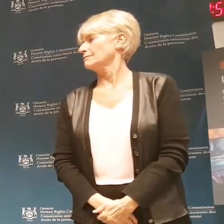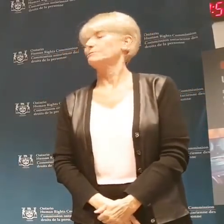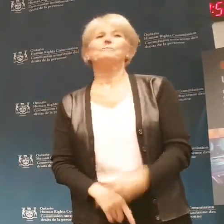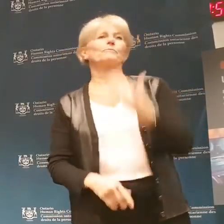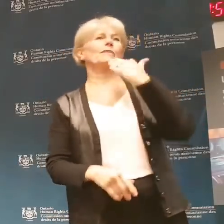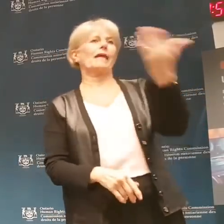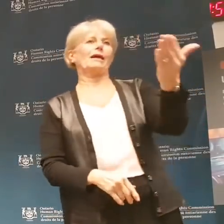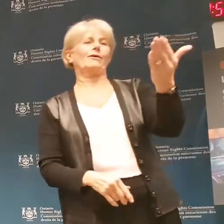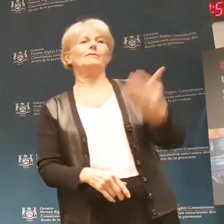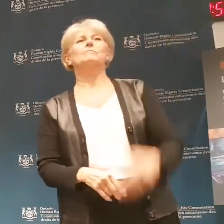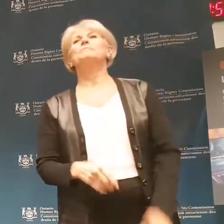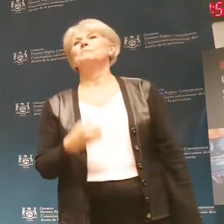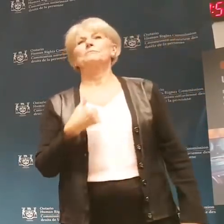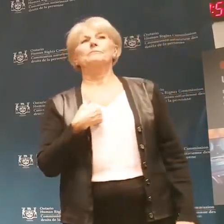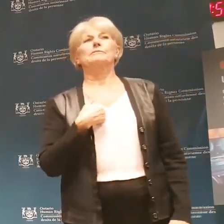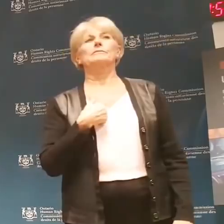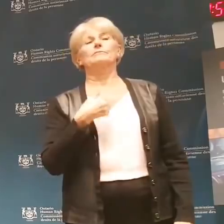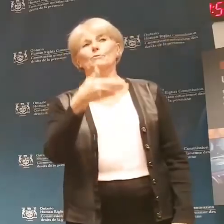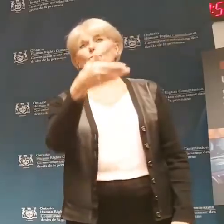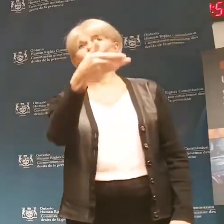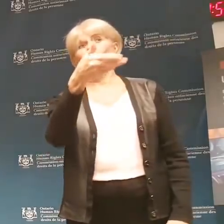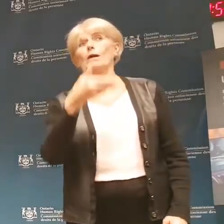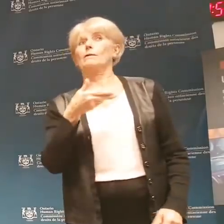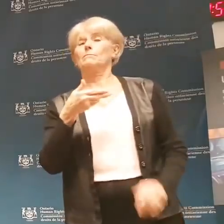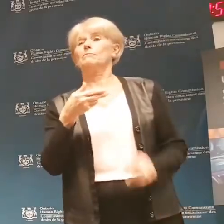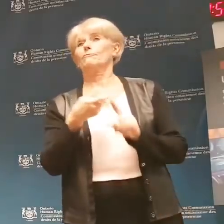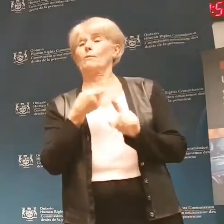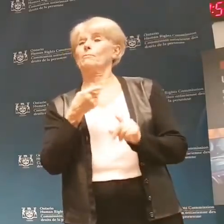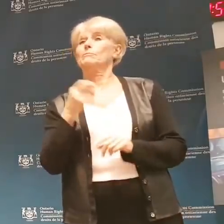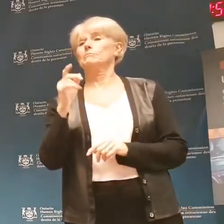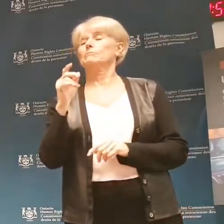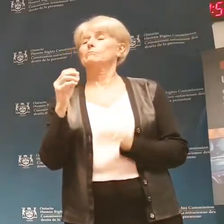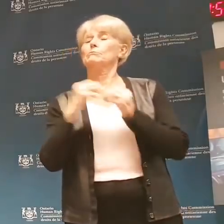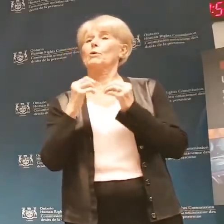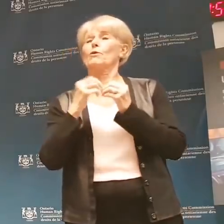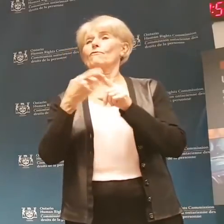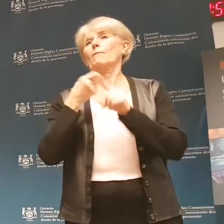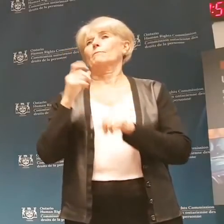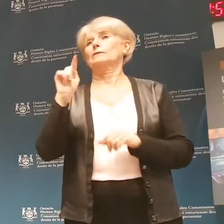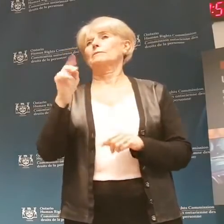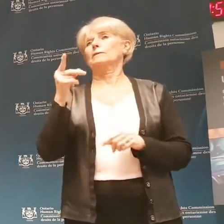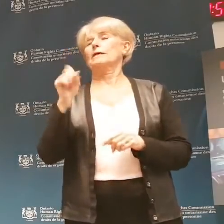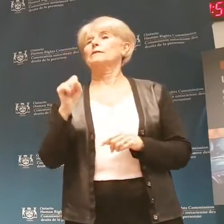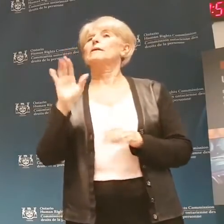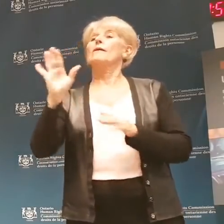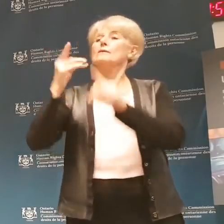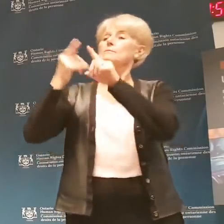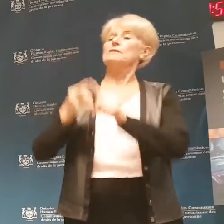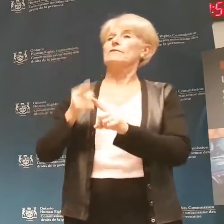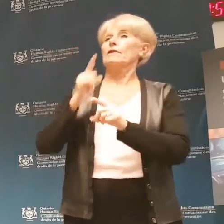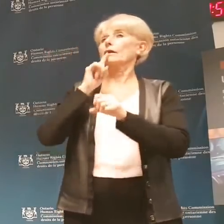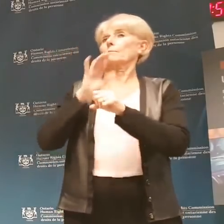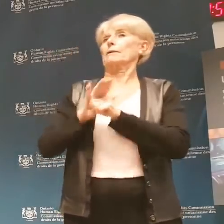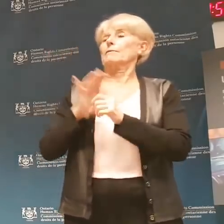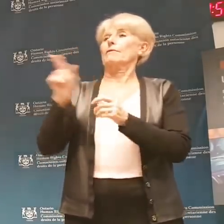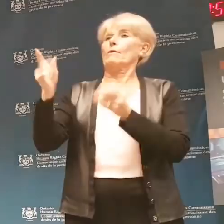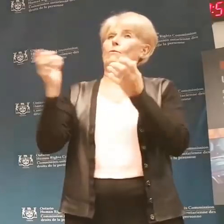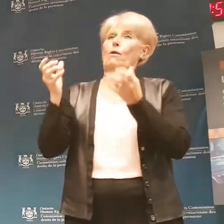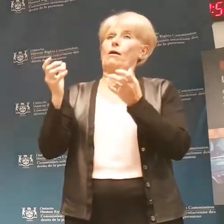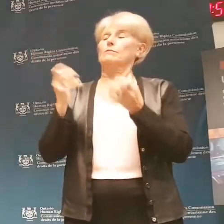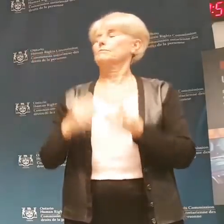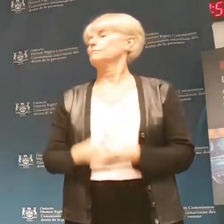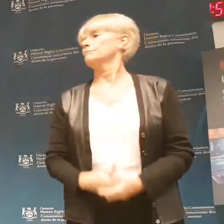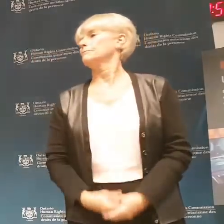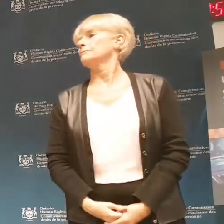Thank you, and of course I welcome hearing further from the Toronto Police Service as to specific commitments that they are willing to make at this